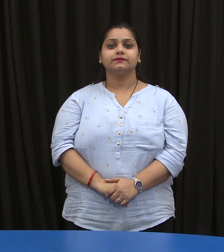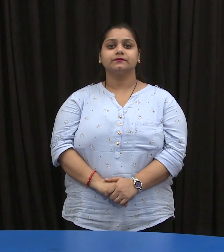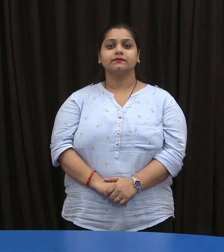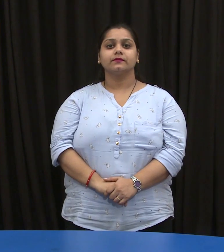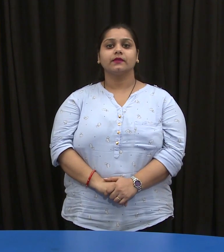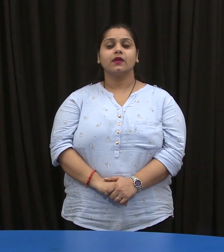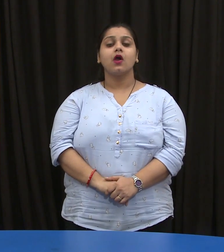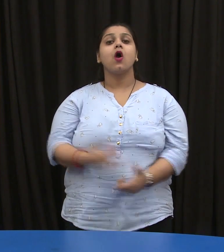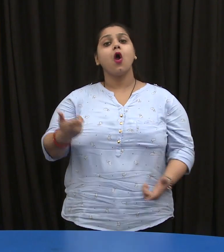BlackBerry tablet,